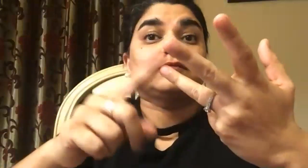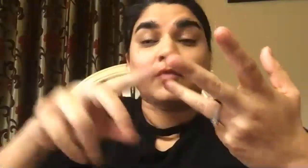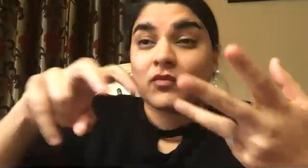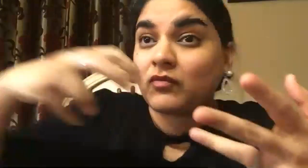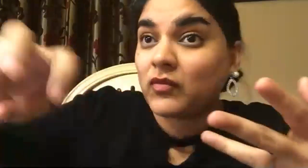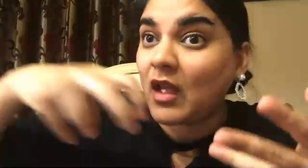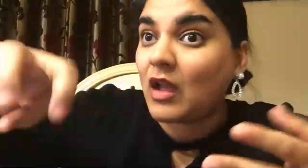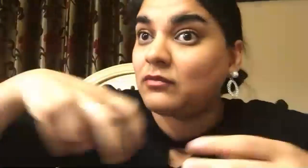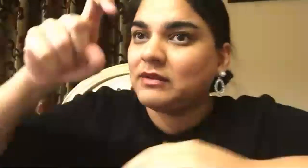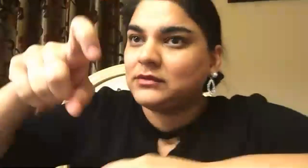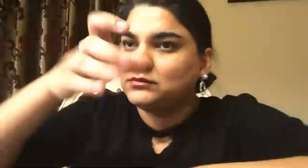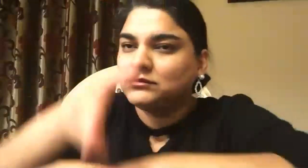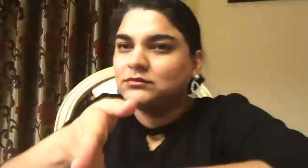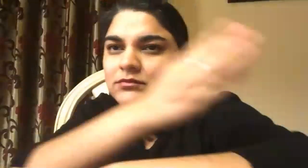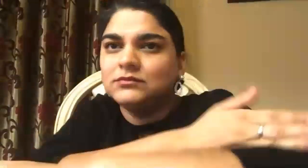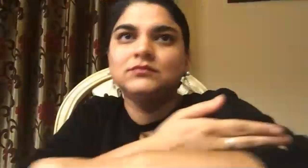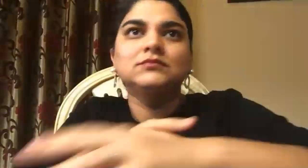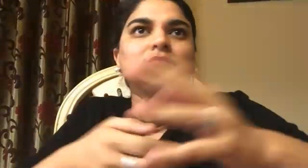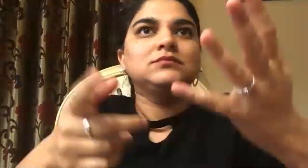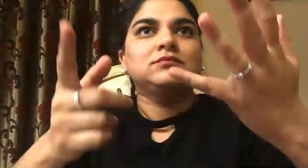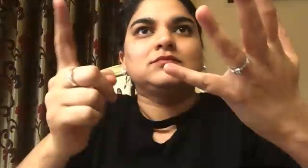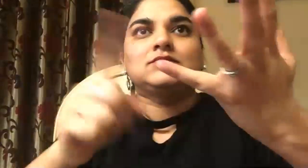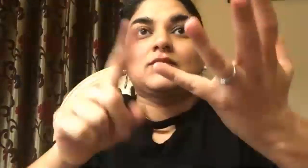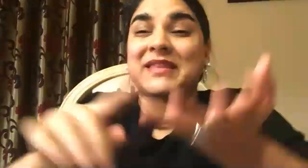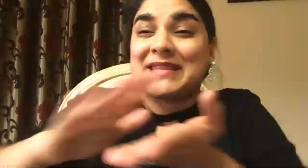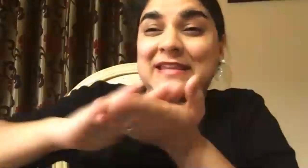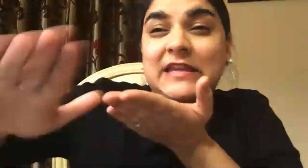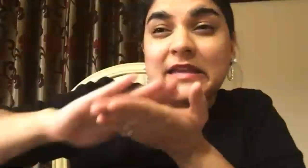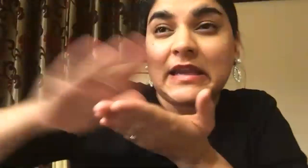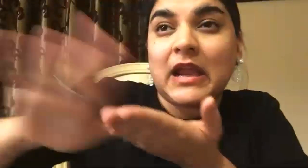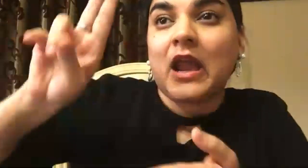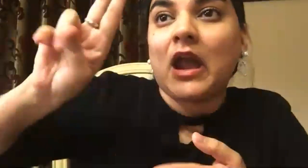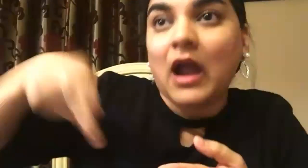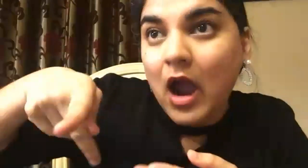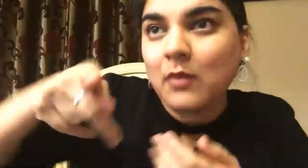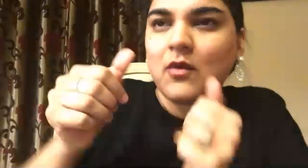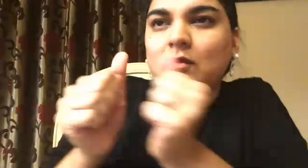better education, also accessible transportation.